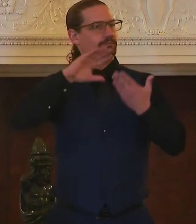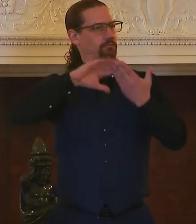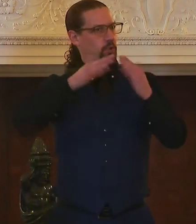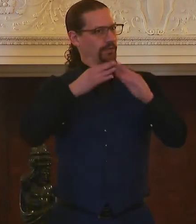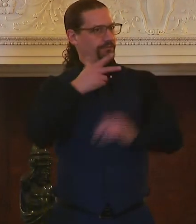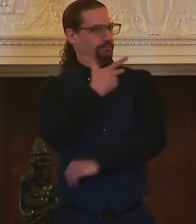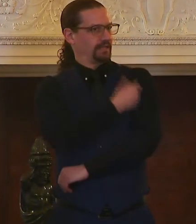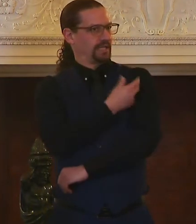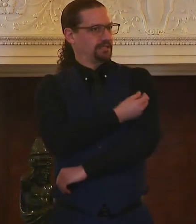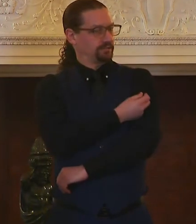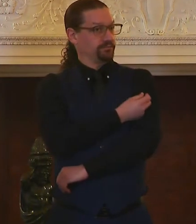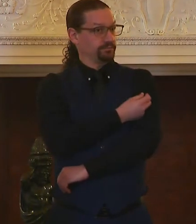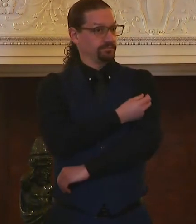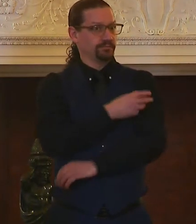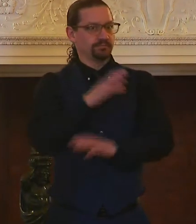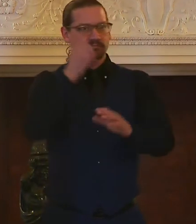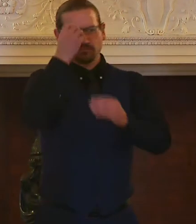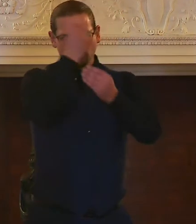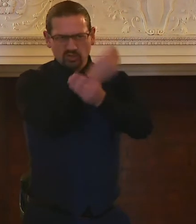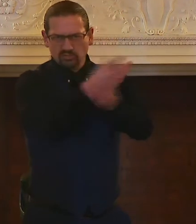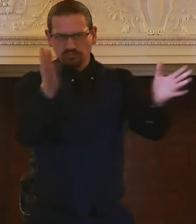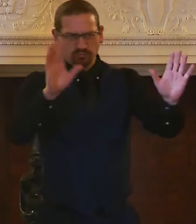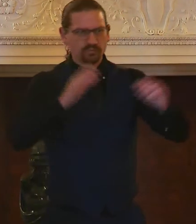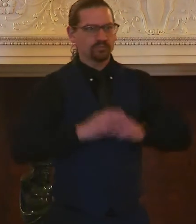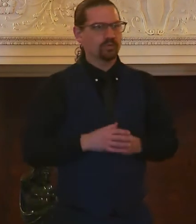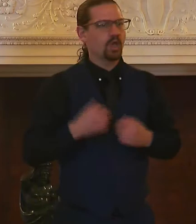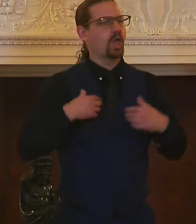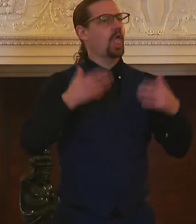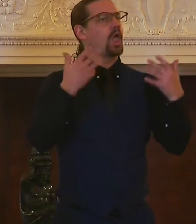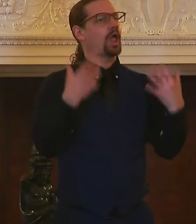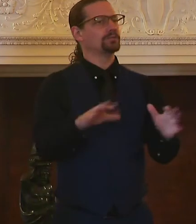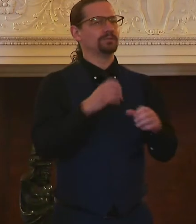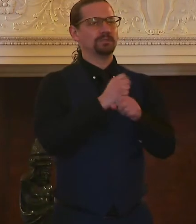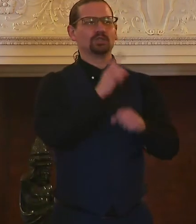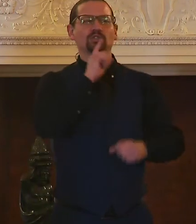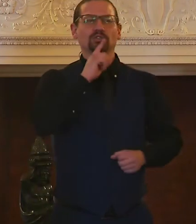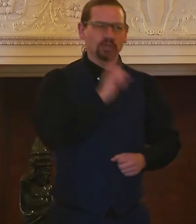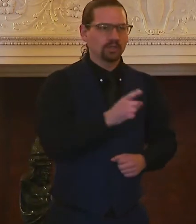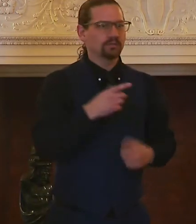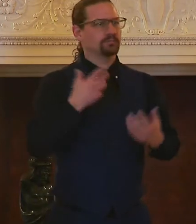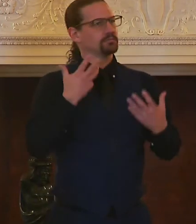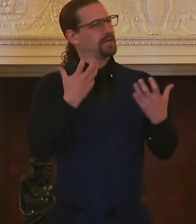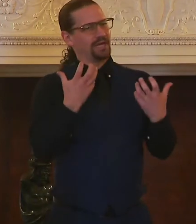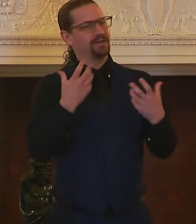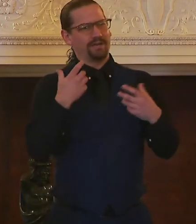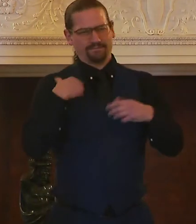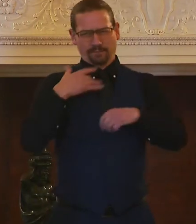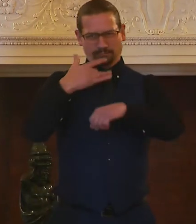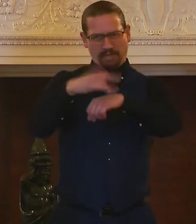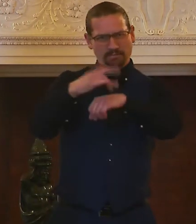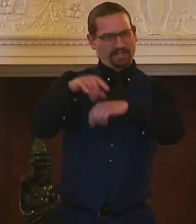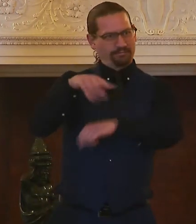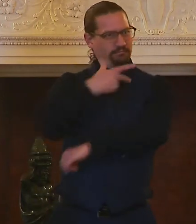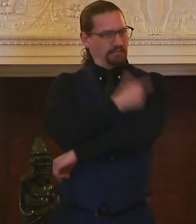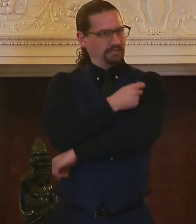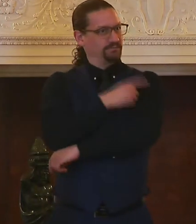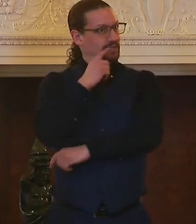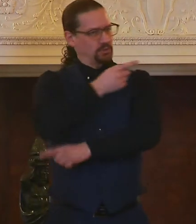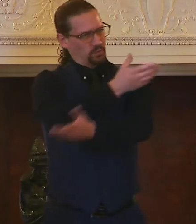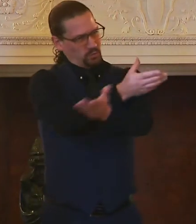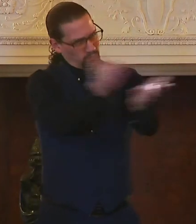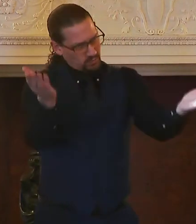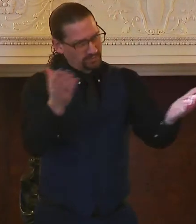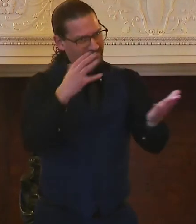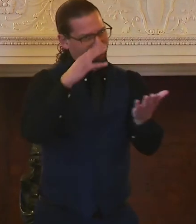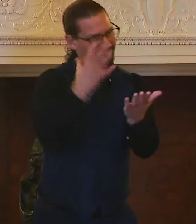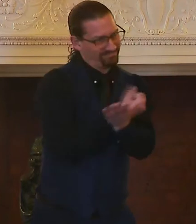We have been doing everything we can to make sure that you can get this, the vaccine at the state-run vaccination clinics. You